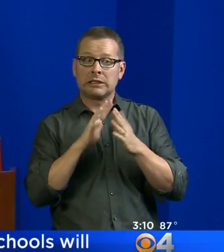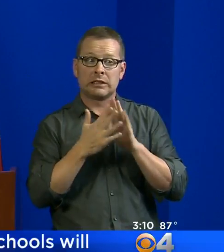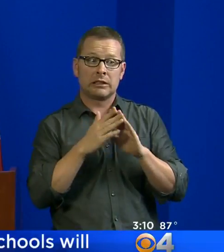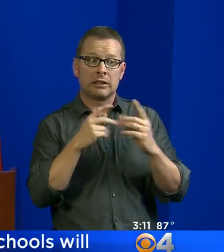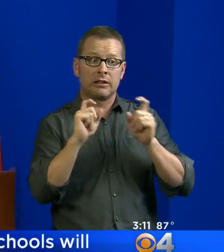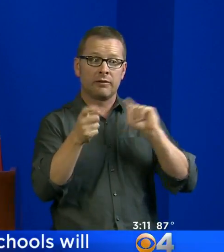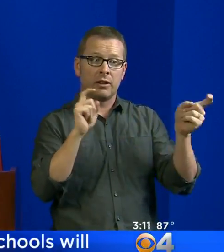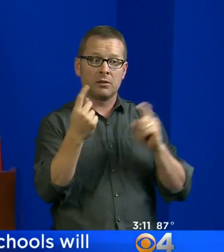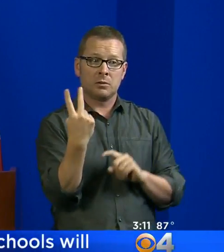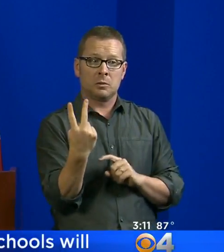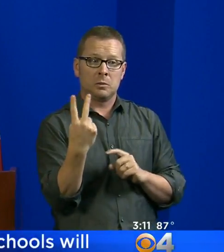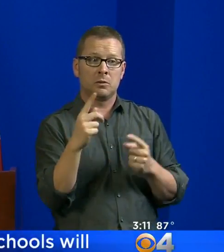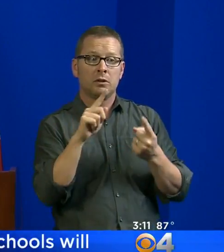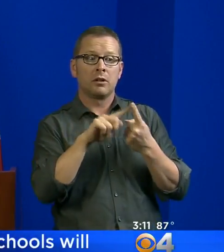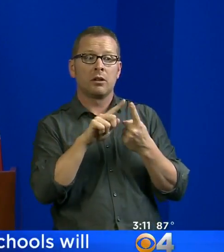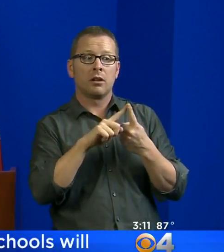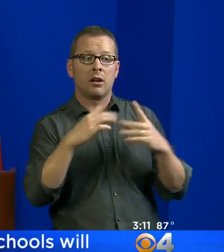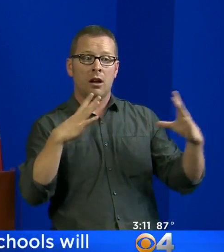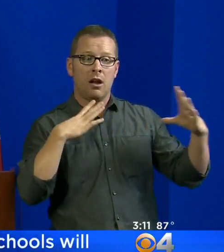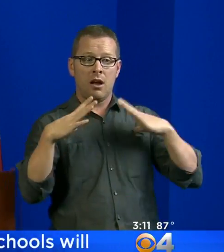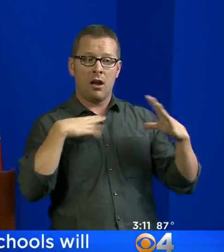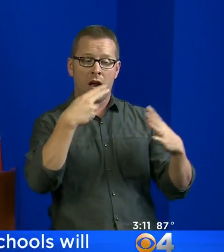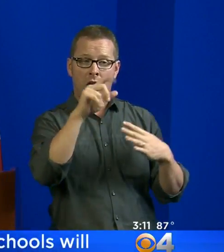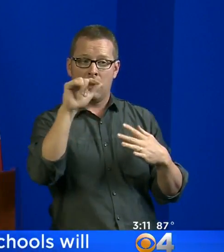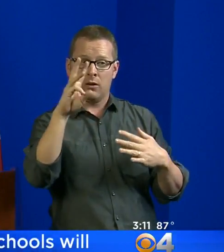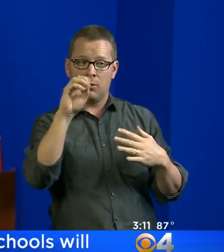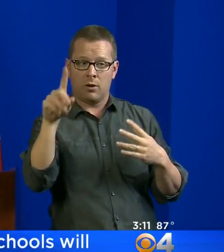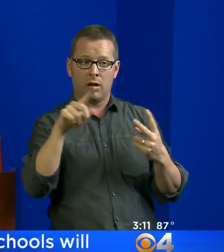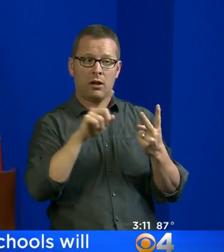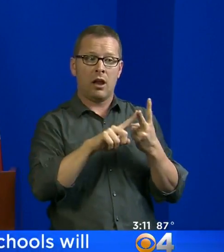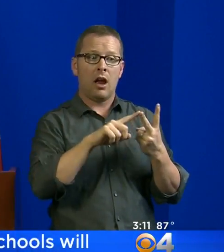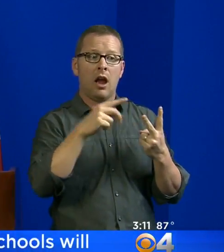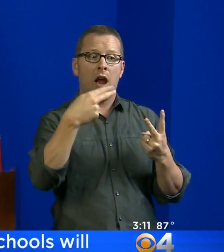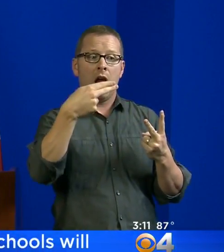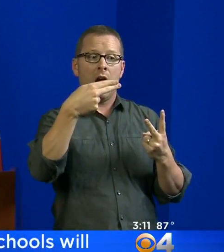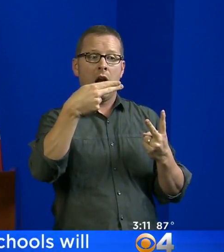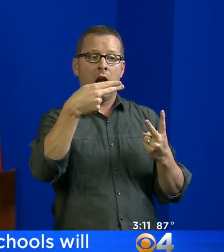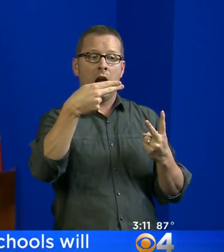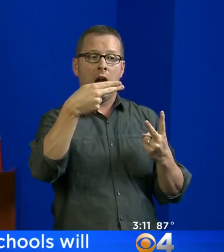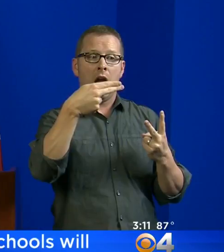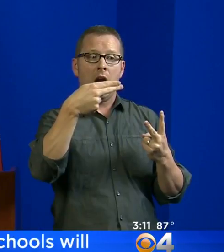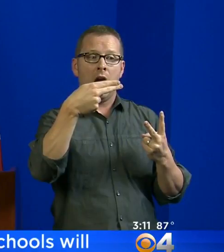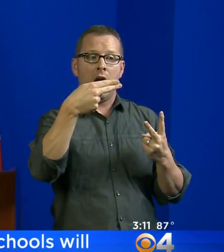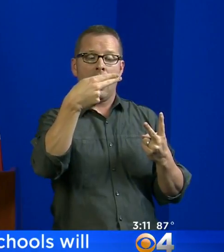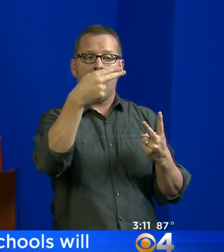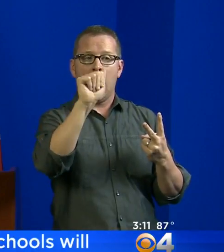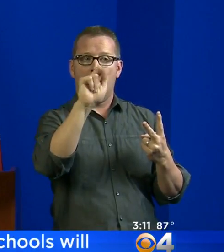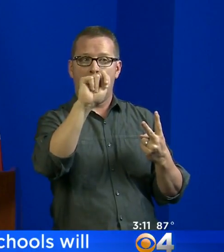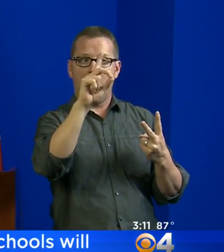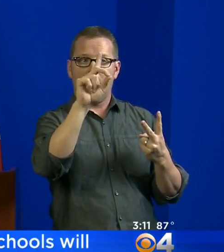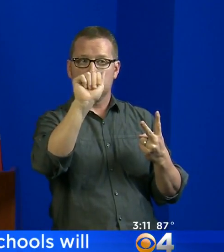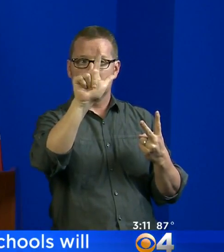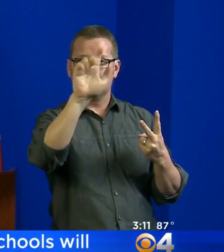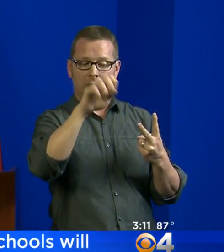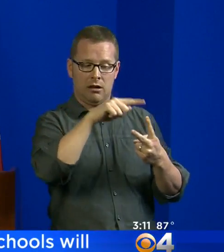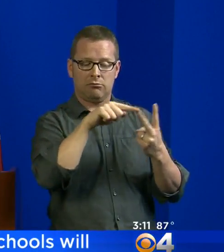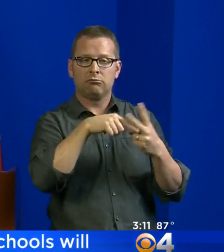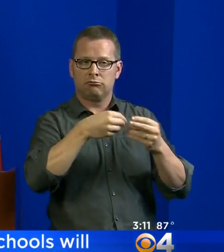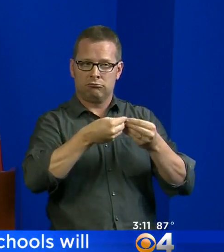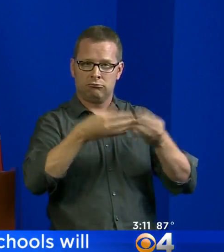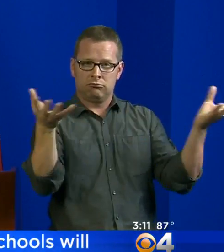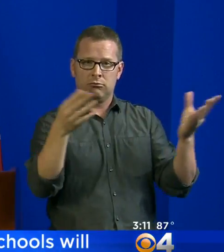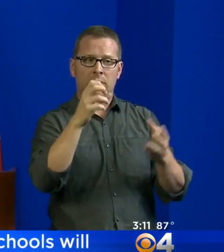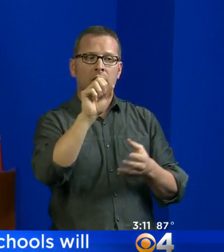point. Mayor, after the noon briefing, I got a question from someone who